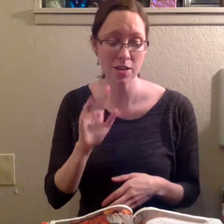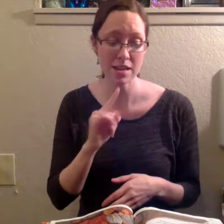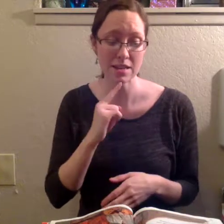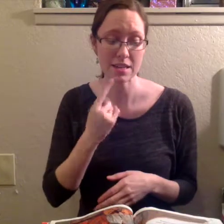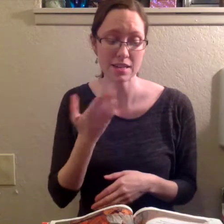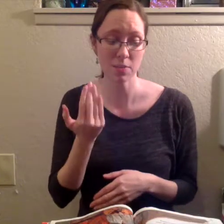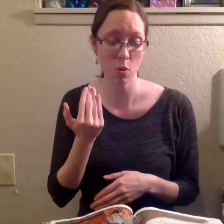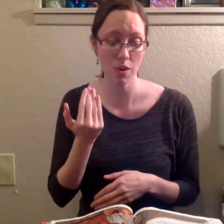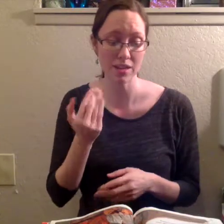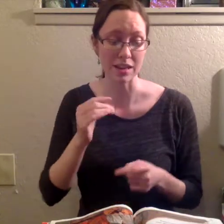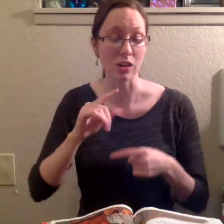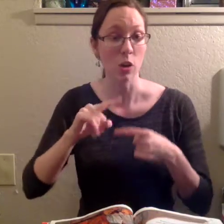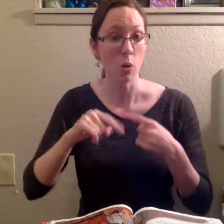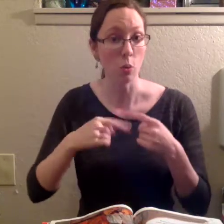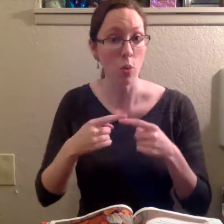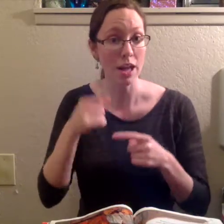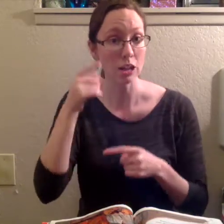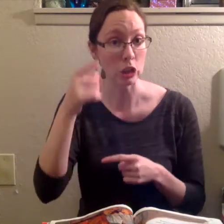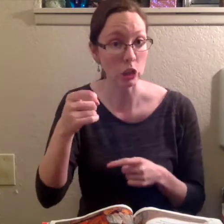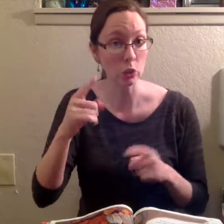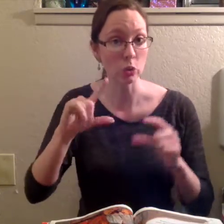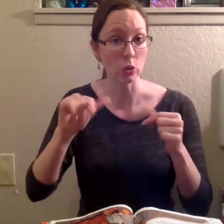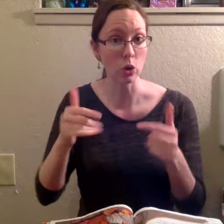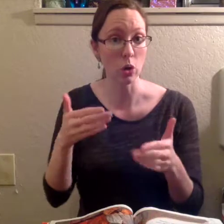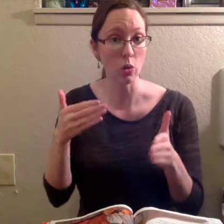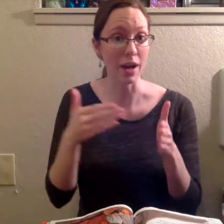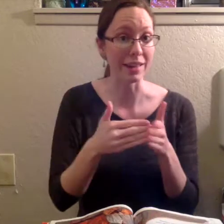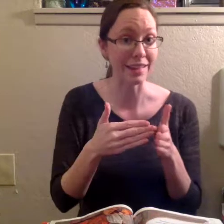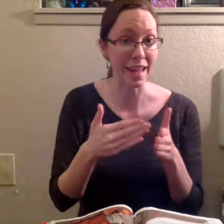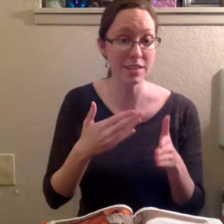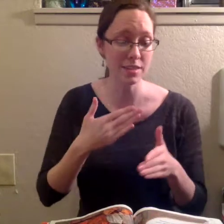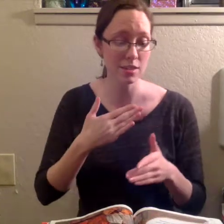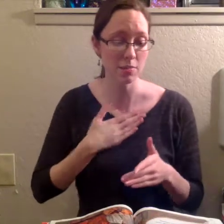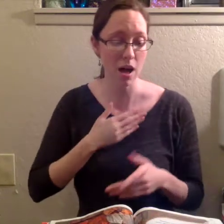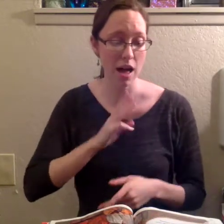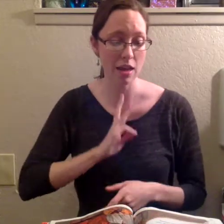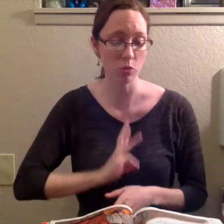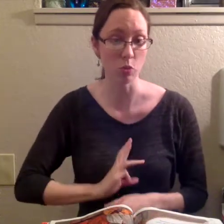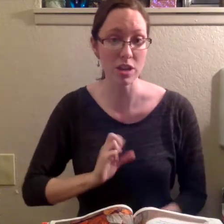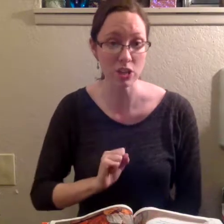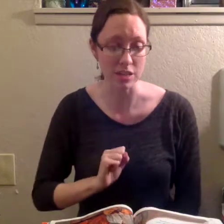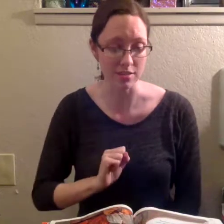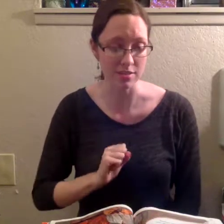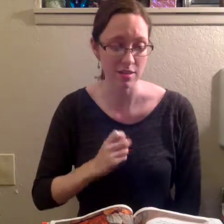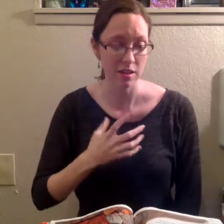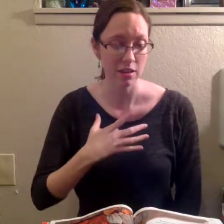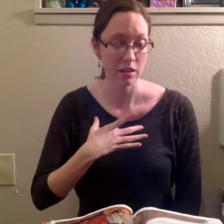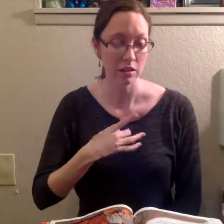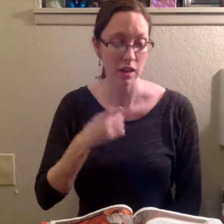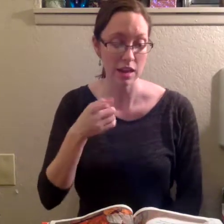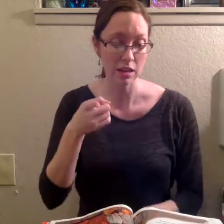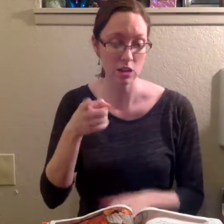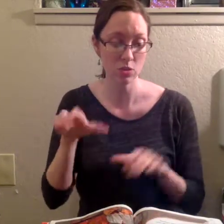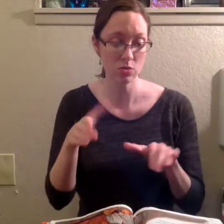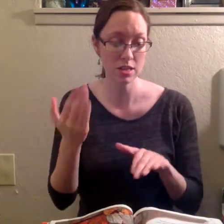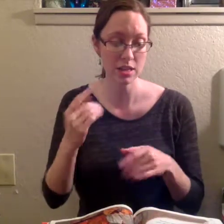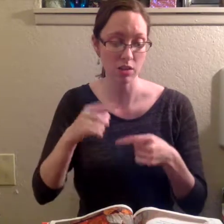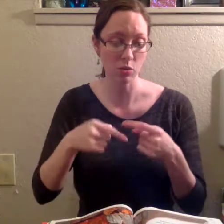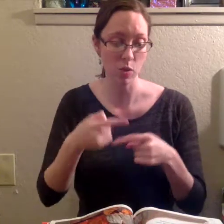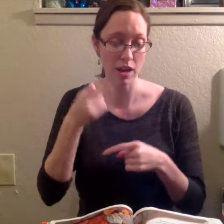be disappointed when you go against my wishes, like you did when